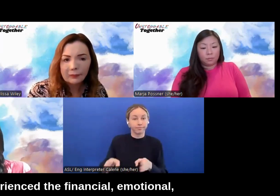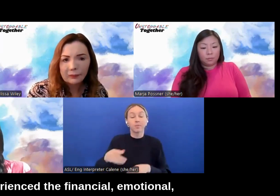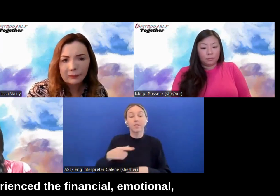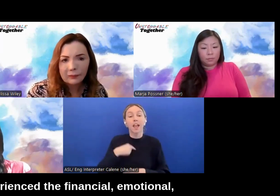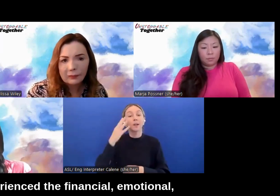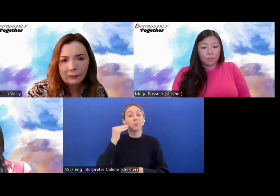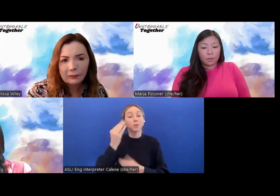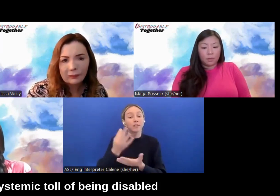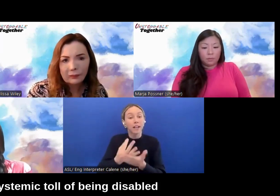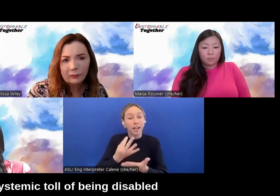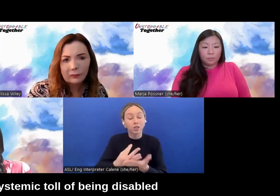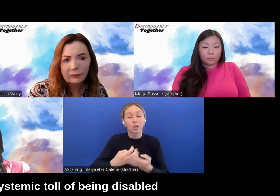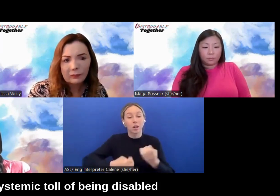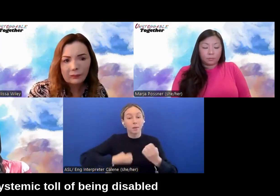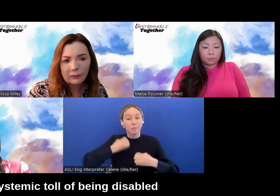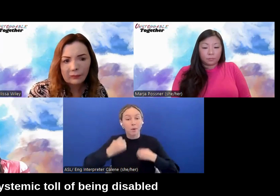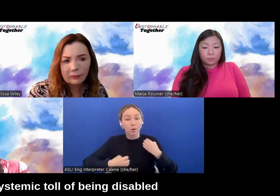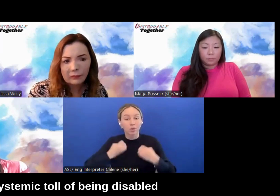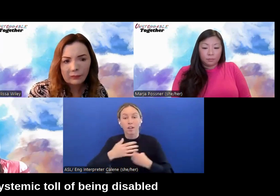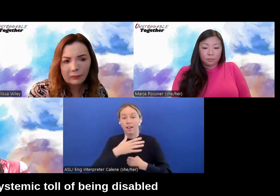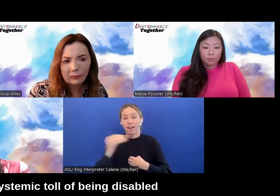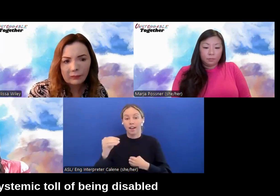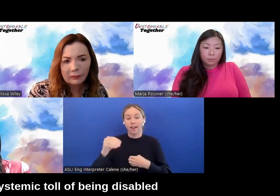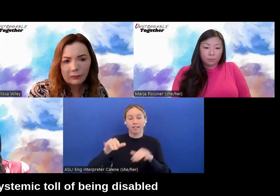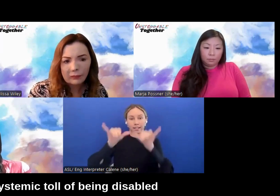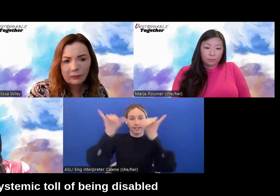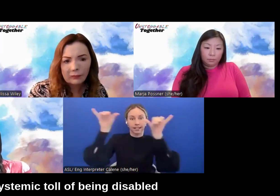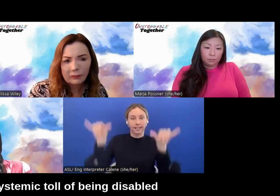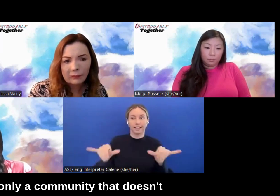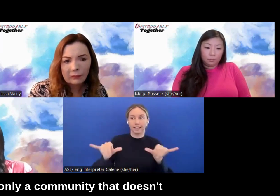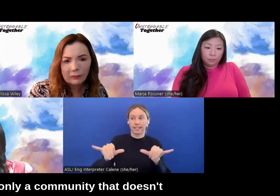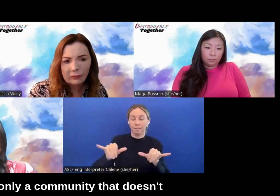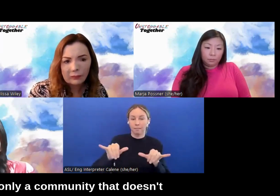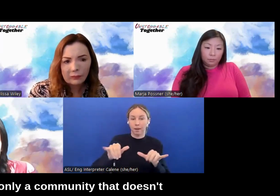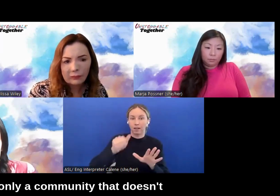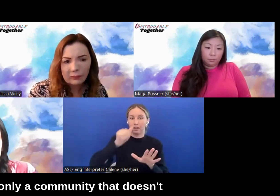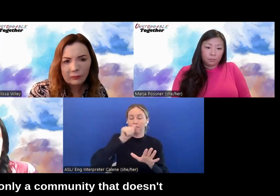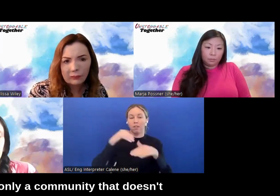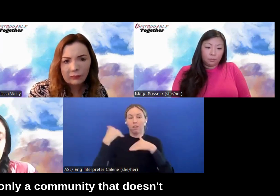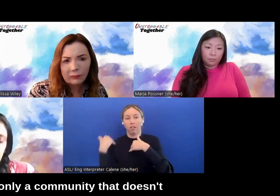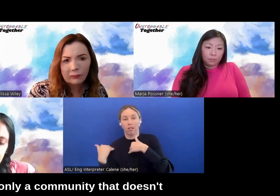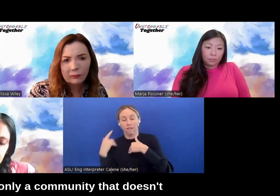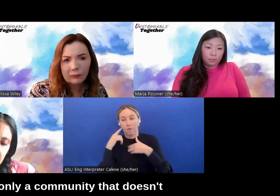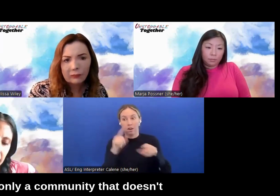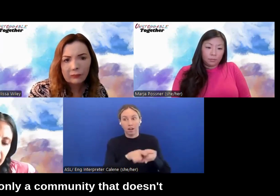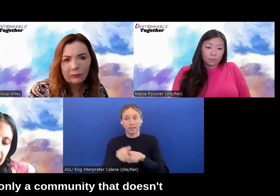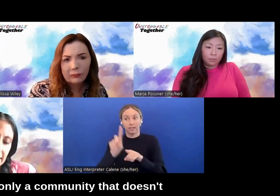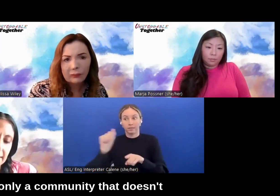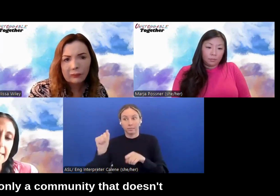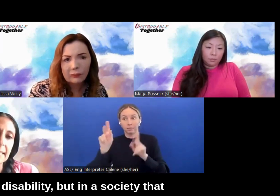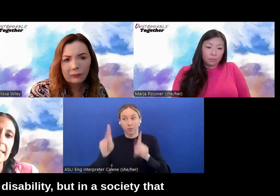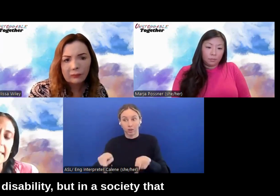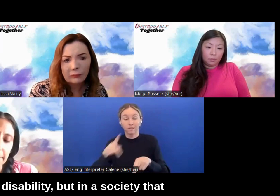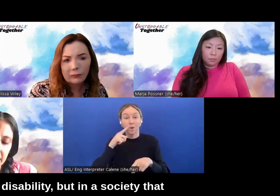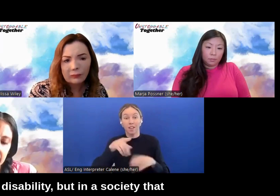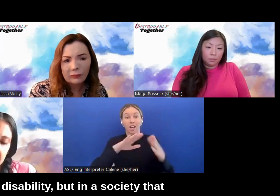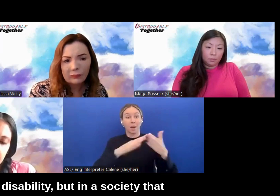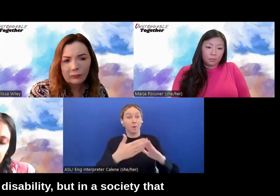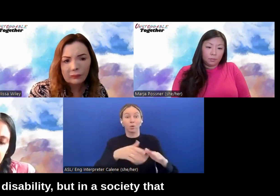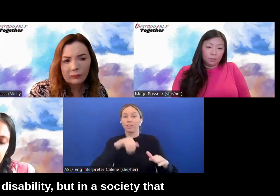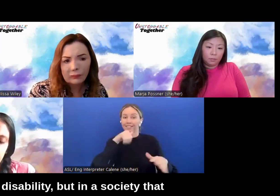the financial, emotional, and systemic toll of being disabled in not only a community that doesn't